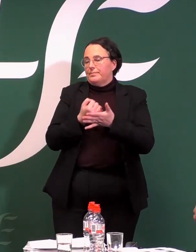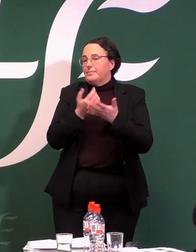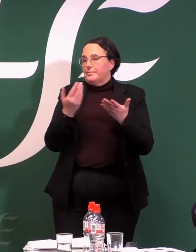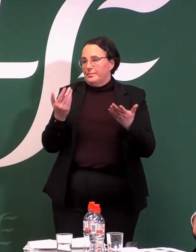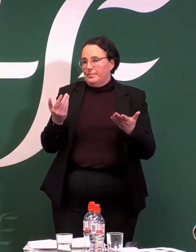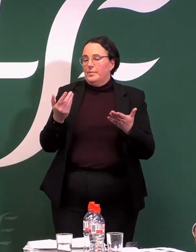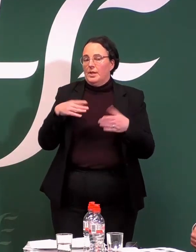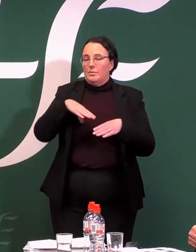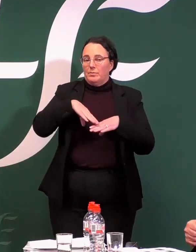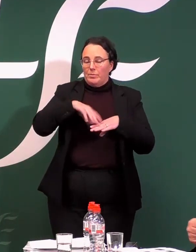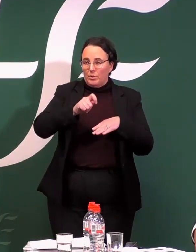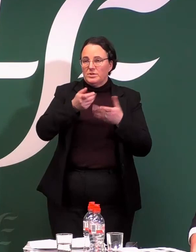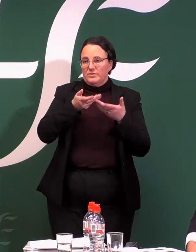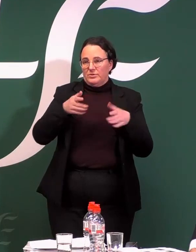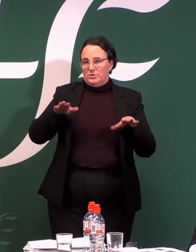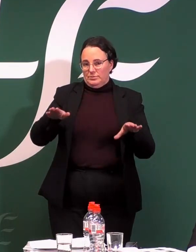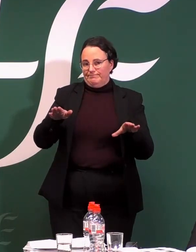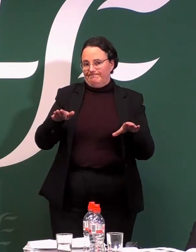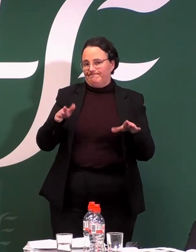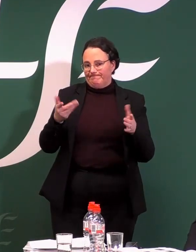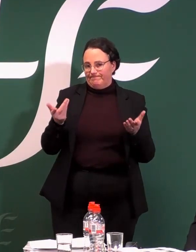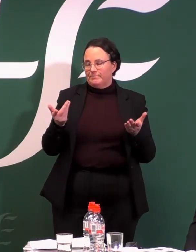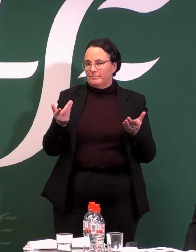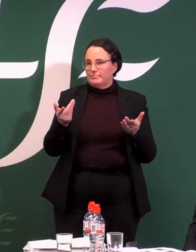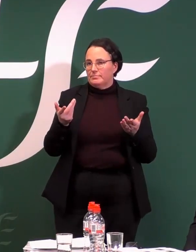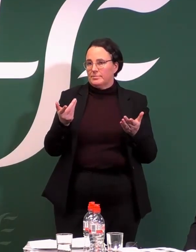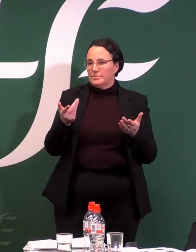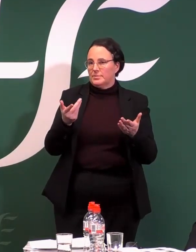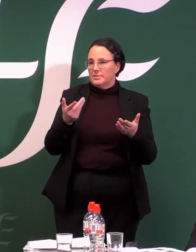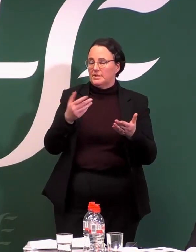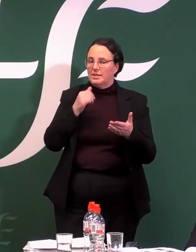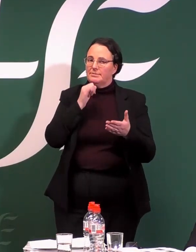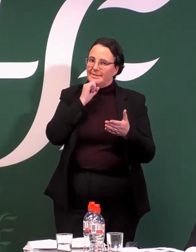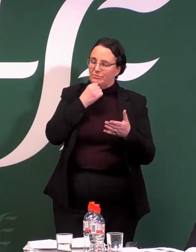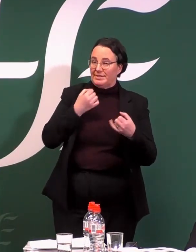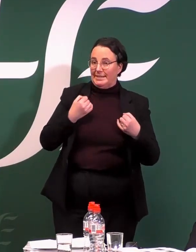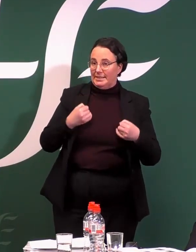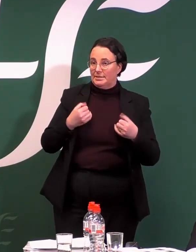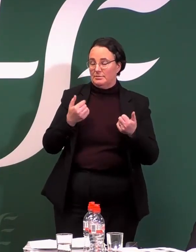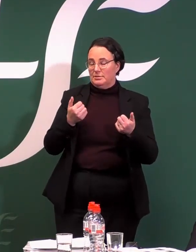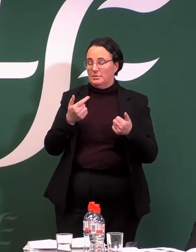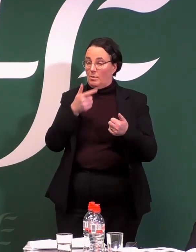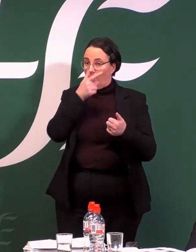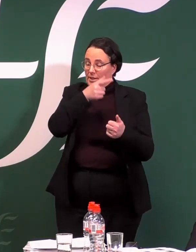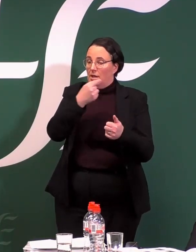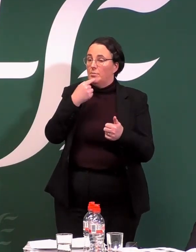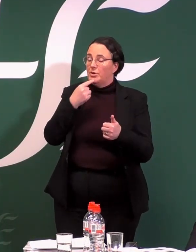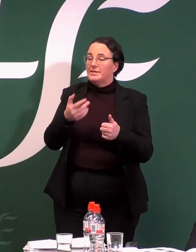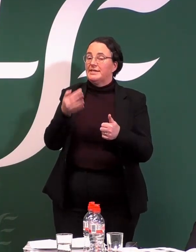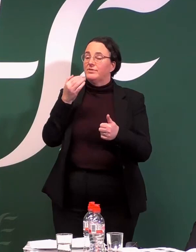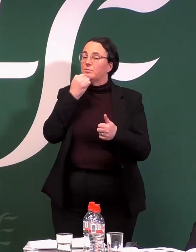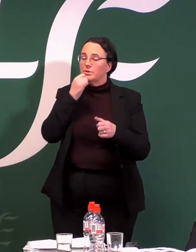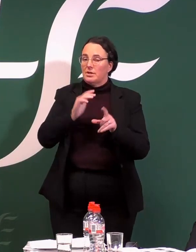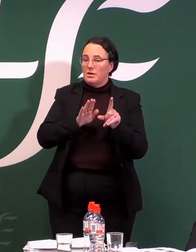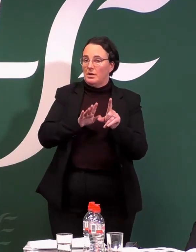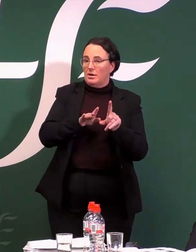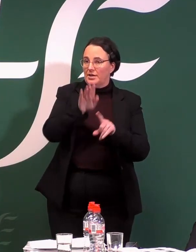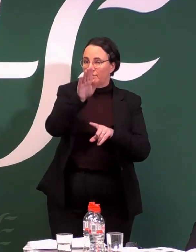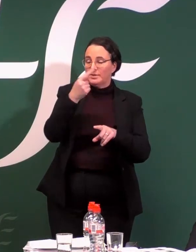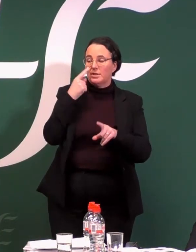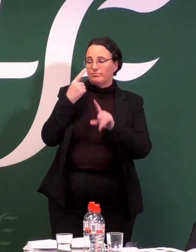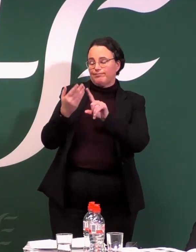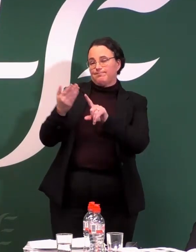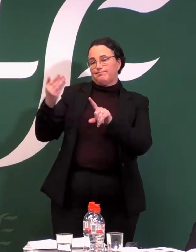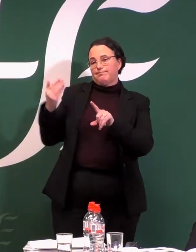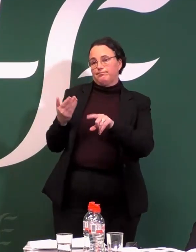for the great majority of children, it's not a serious illness. But if the numbers go high enough, eventually you do, as we saw in January, we